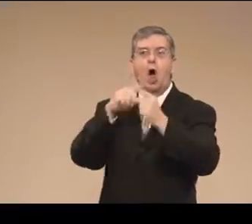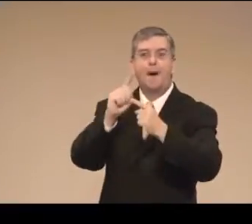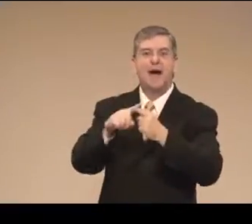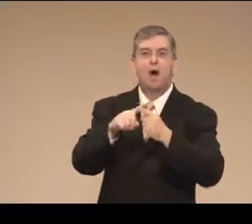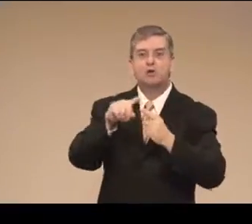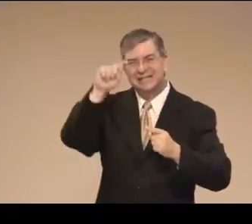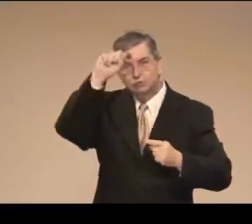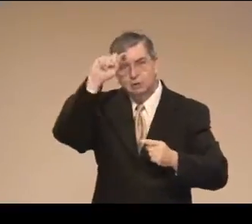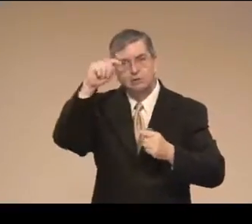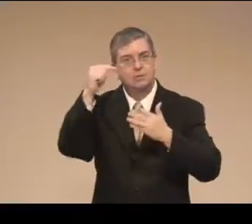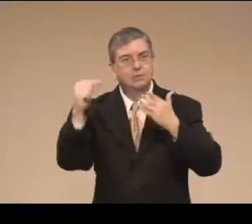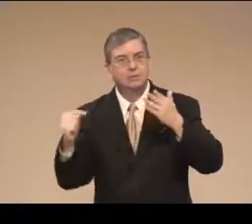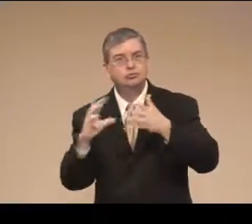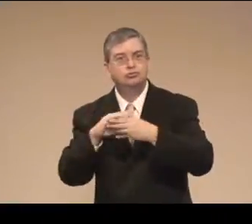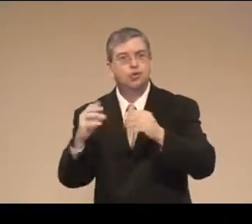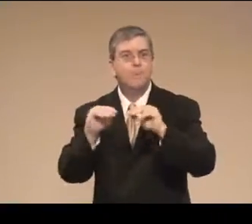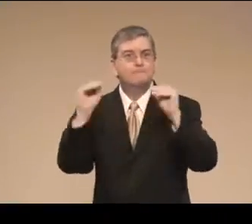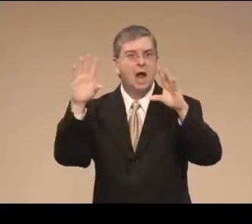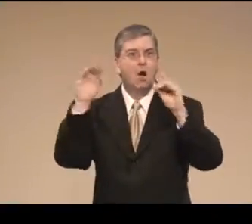so they knew from